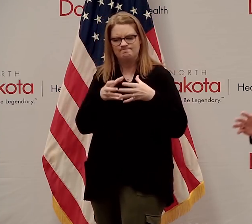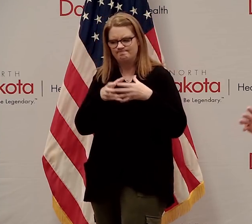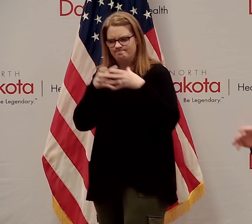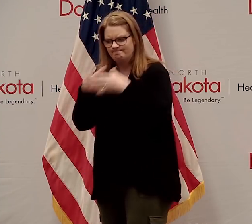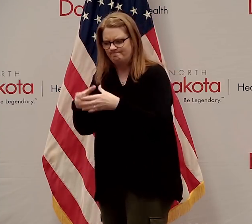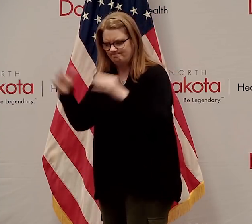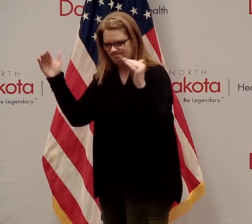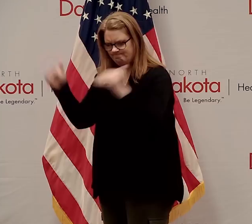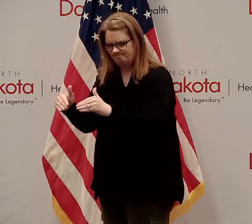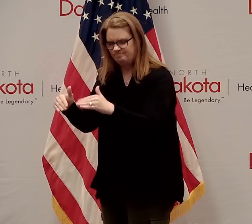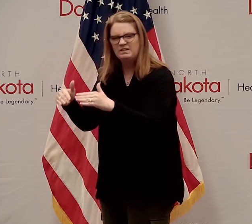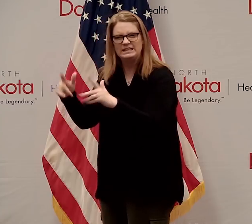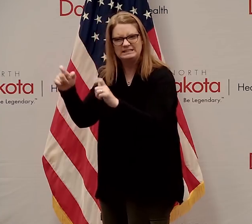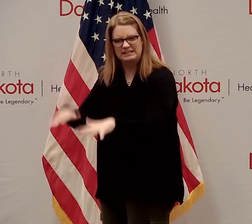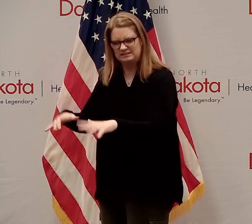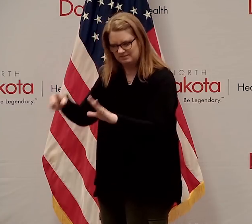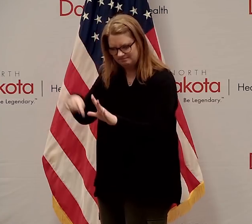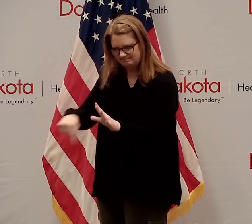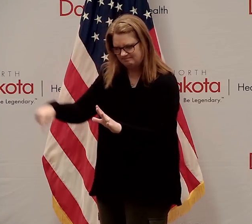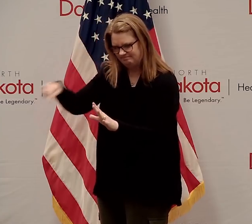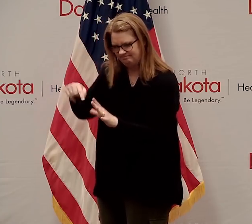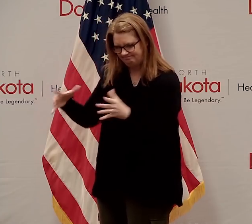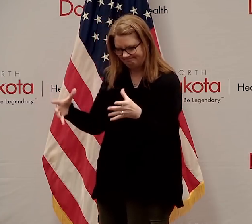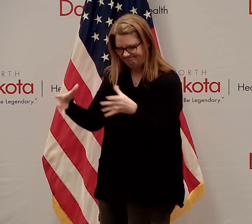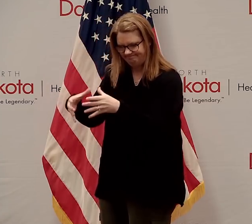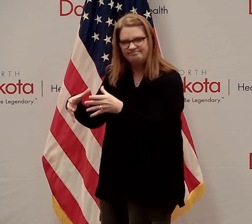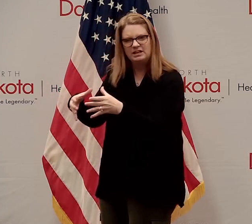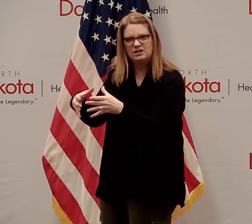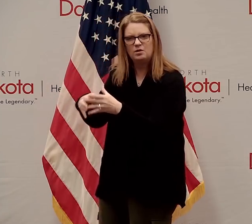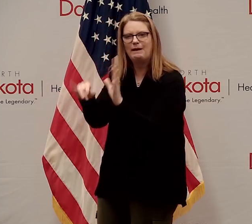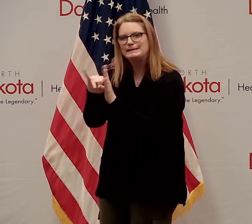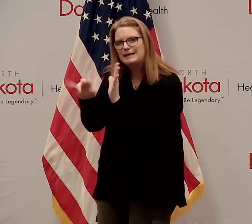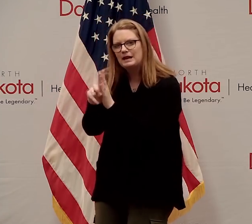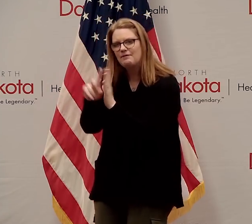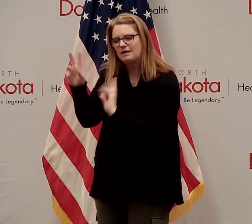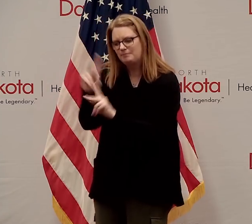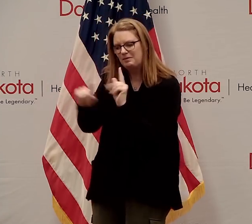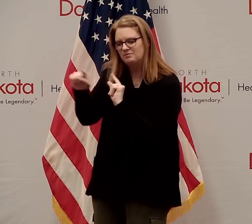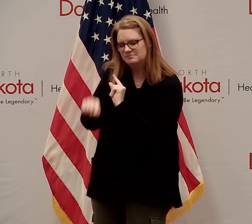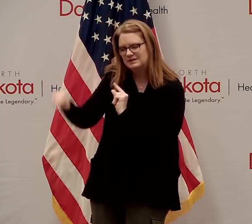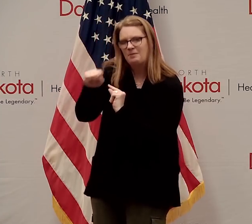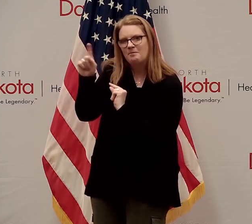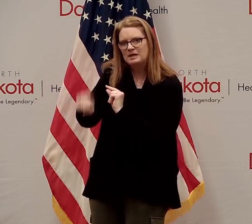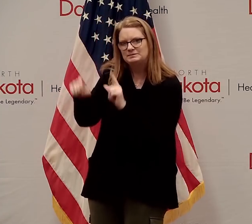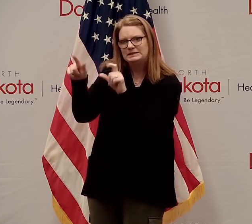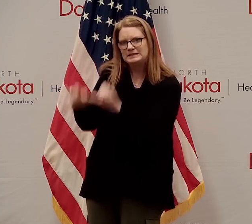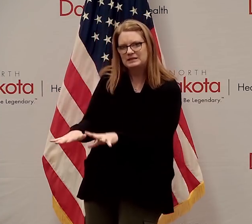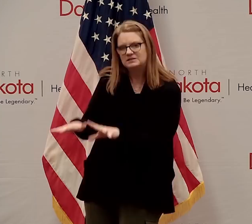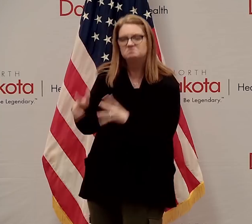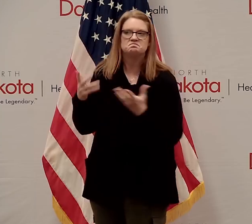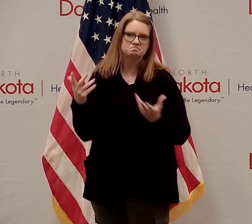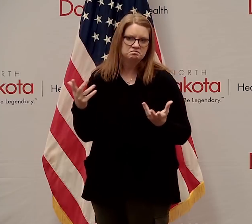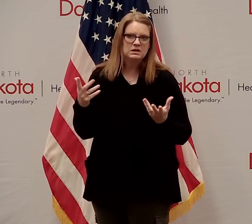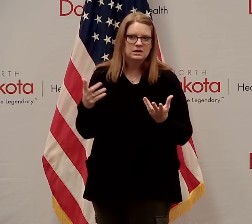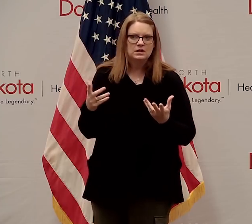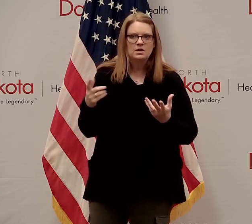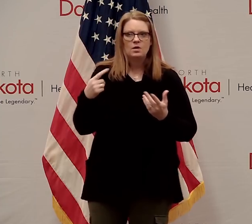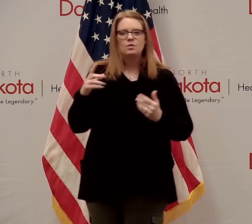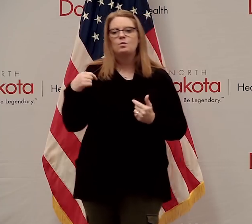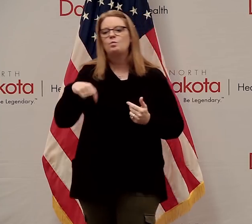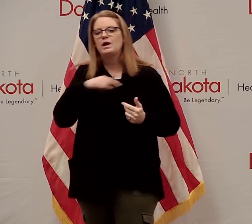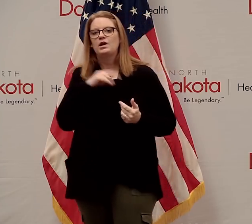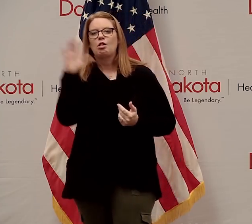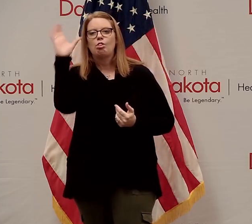more targeted way all the people that are around those initial positive cases. And so in some ways you could say we're looking for